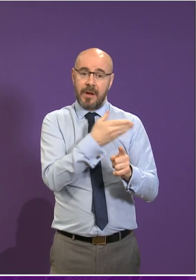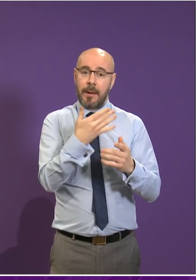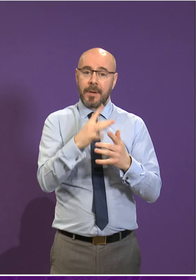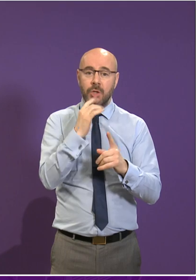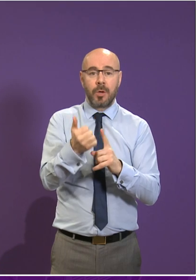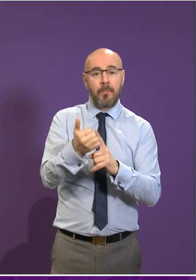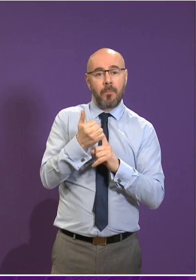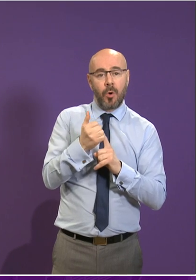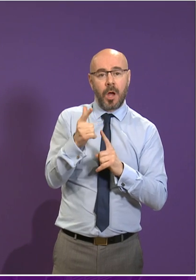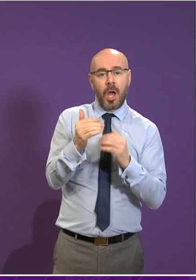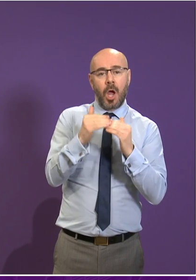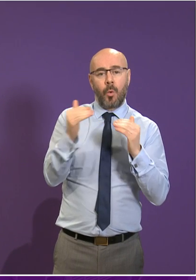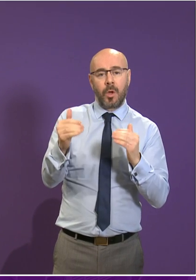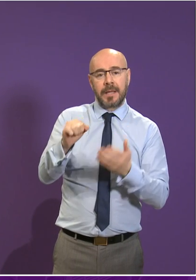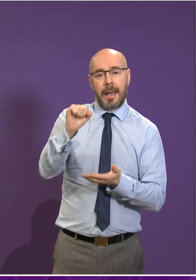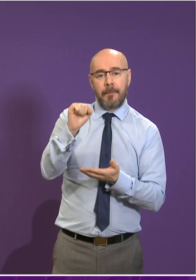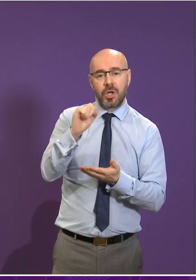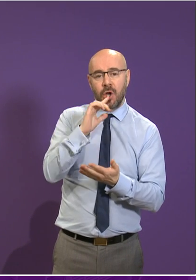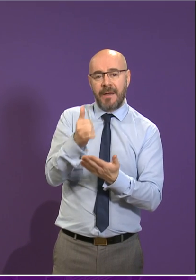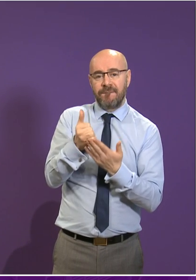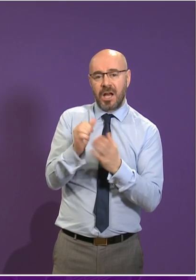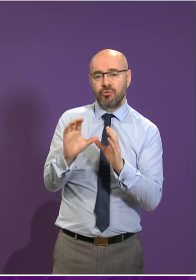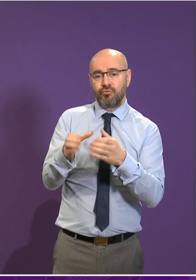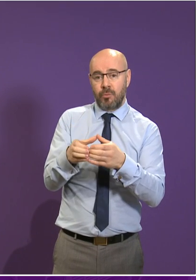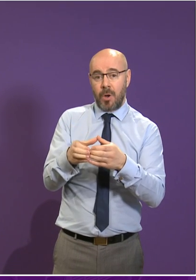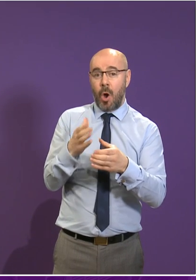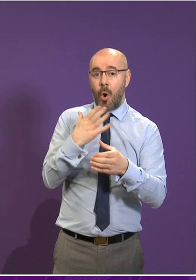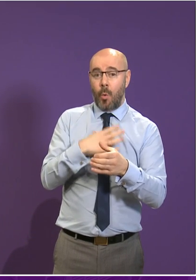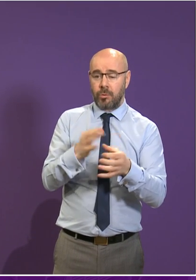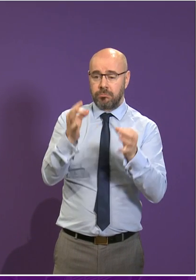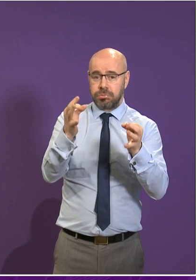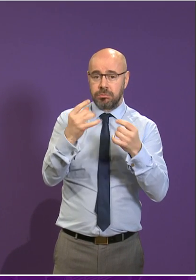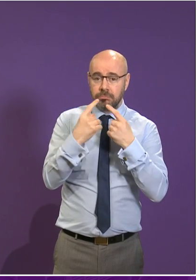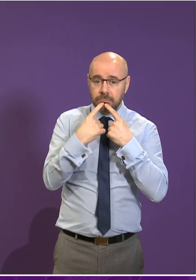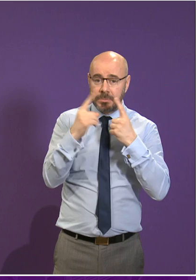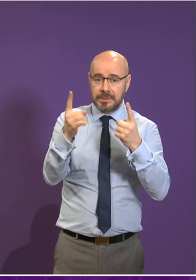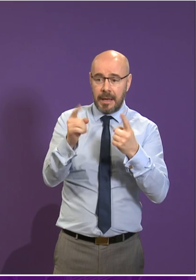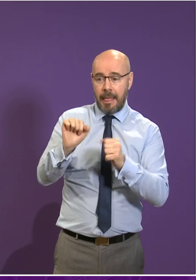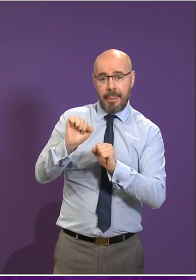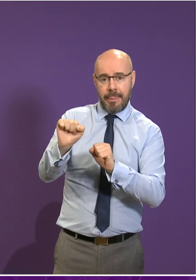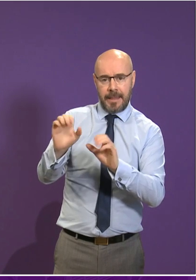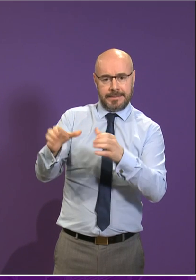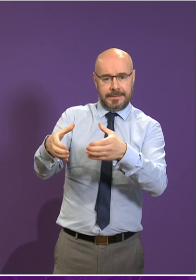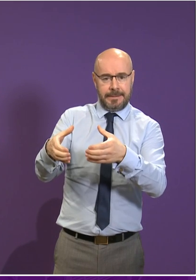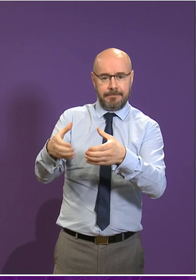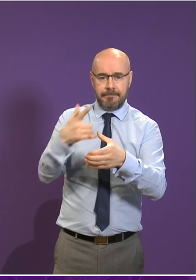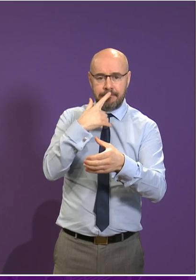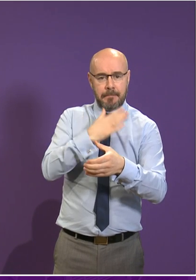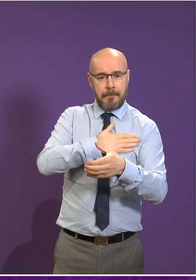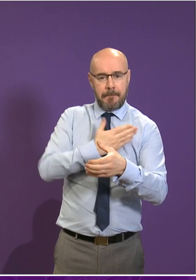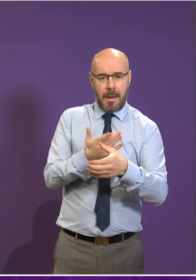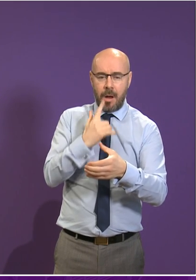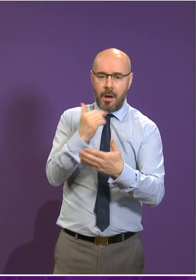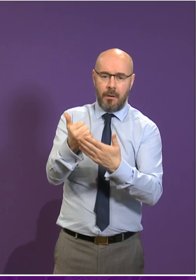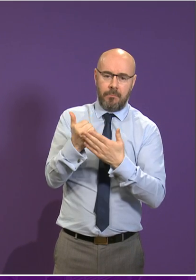the Equality Budget Advisory Group. So I want to put on record my thanks to its members for their expertise, for their insight,